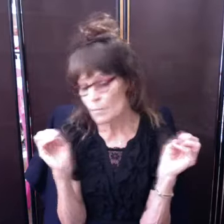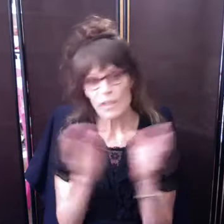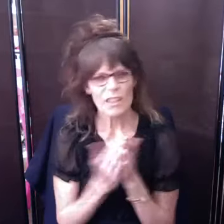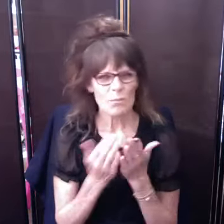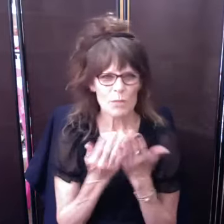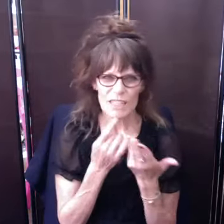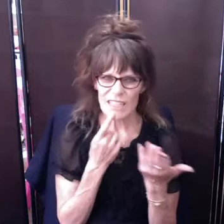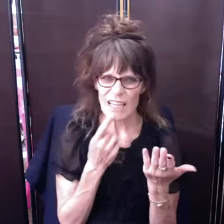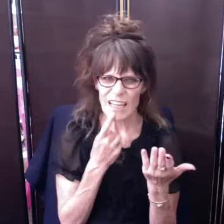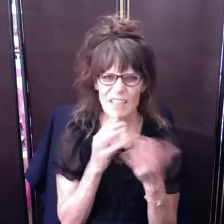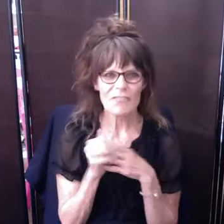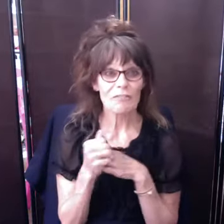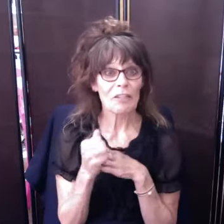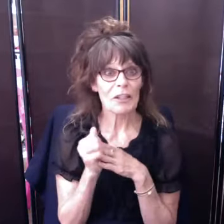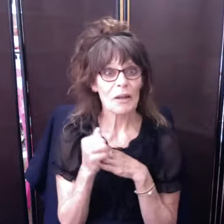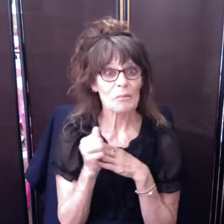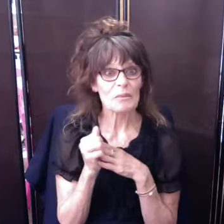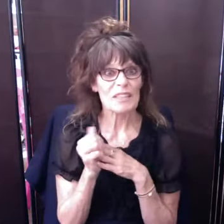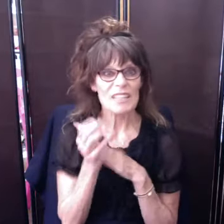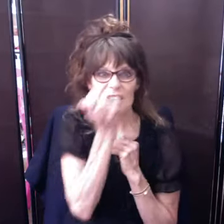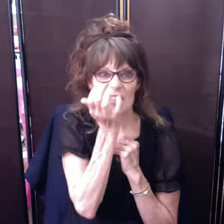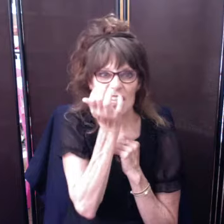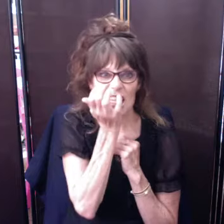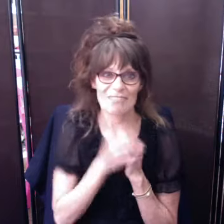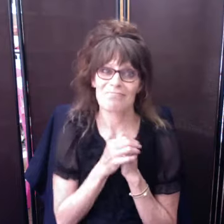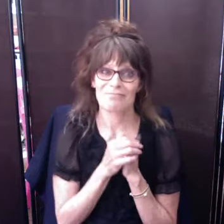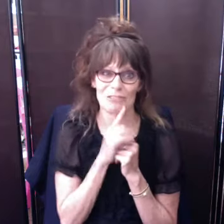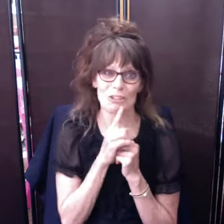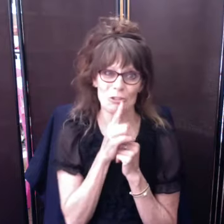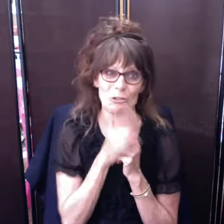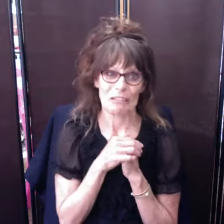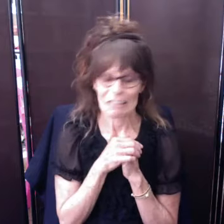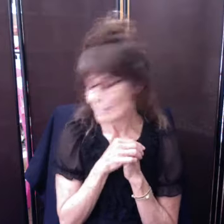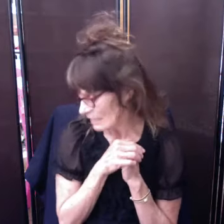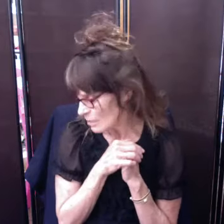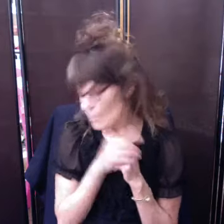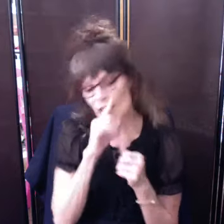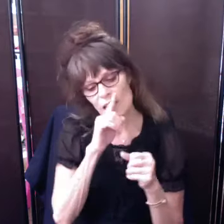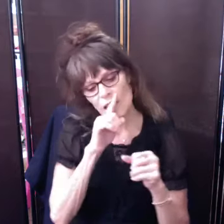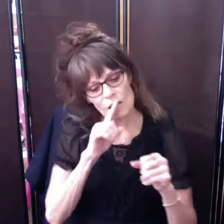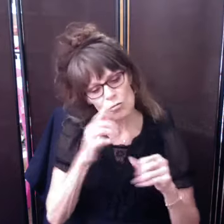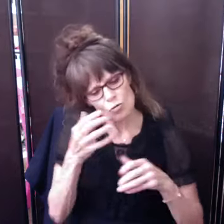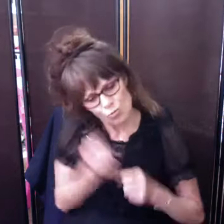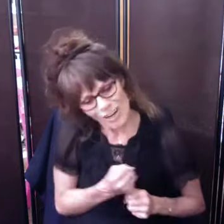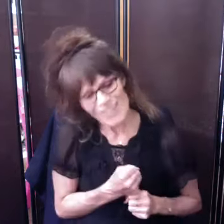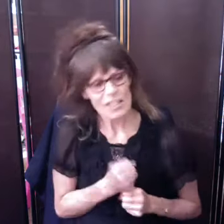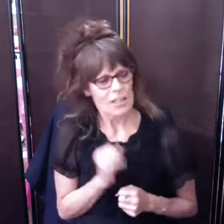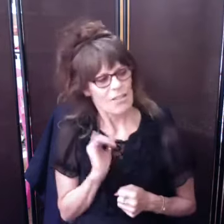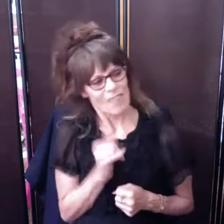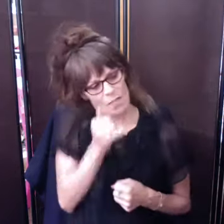Flimsy read. It was such a flimsy read. But I trusted that sponsor. I believed in what he was showing me to do.